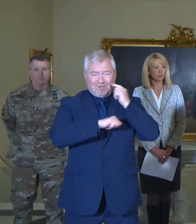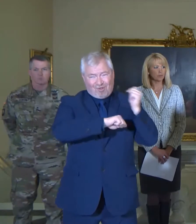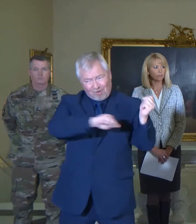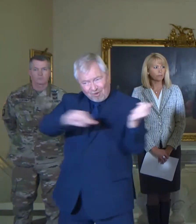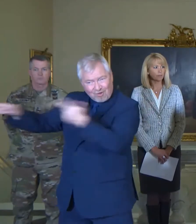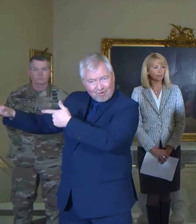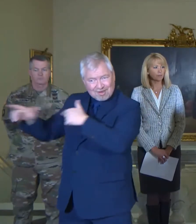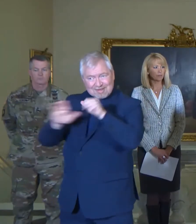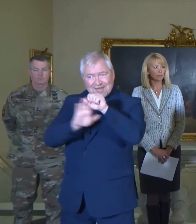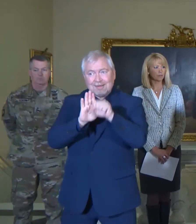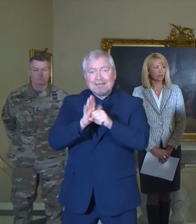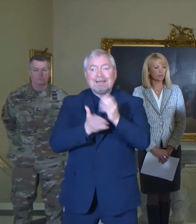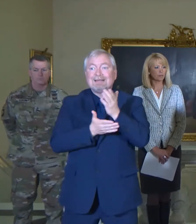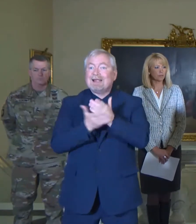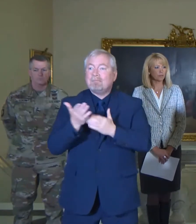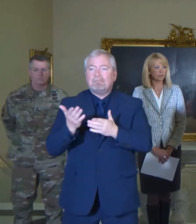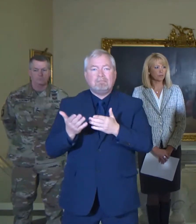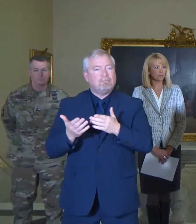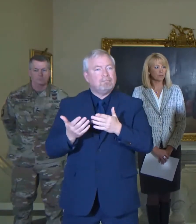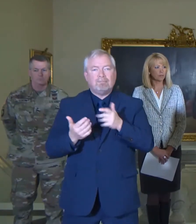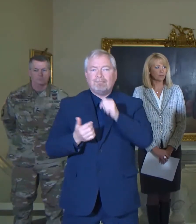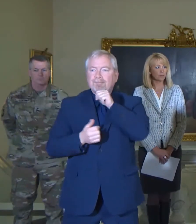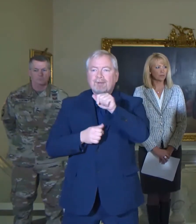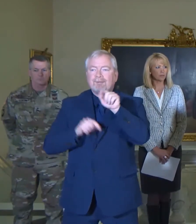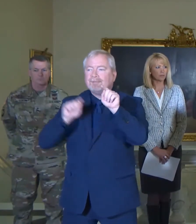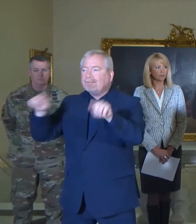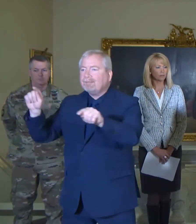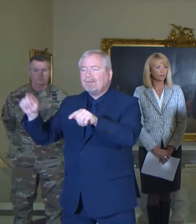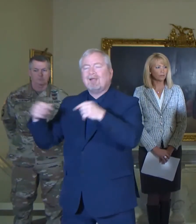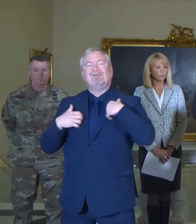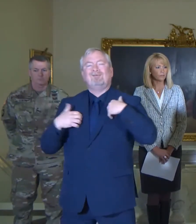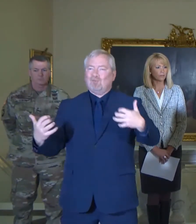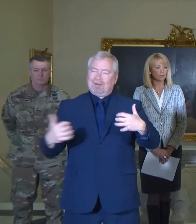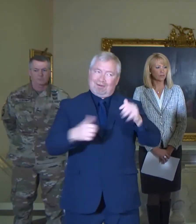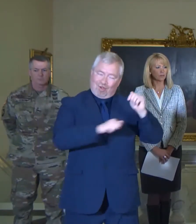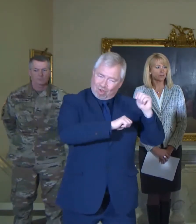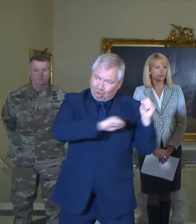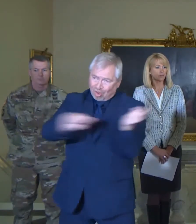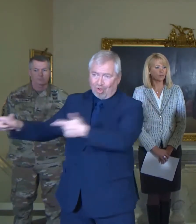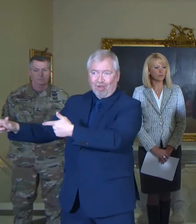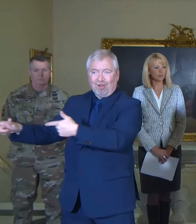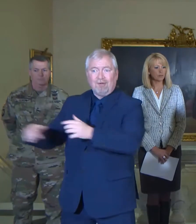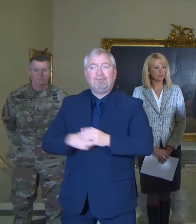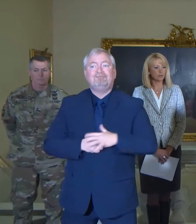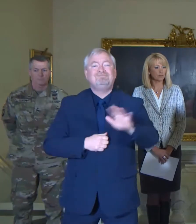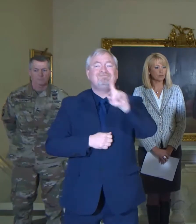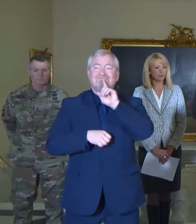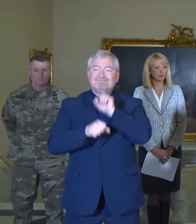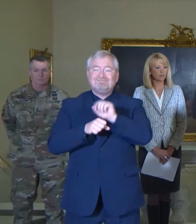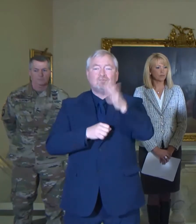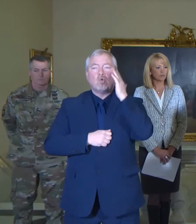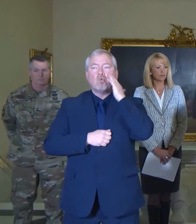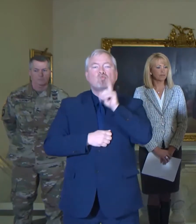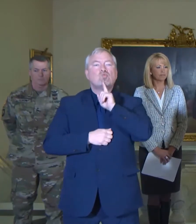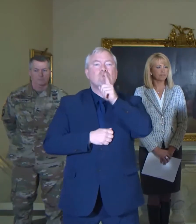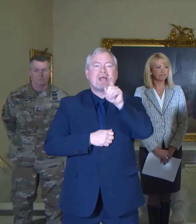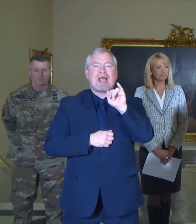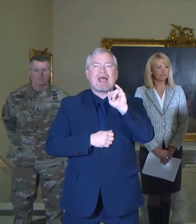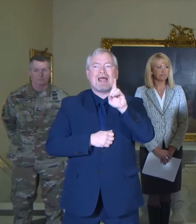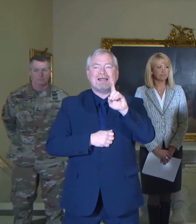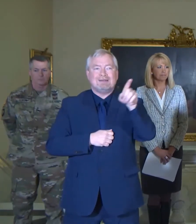we're still pushing very hard for major economic stimulus